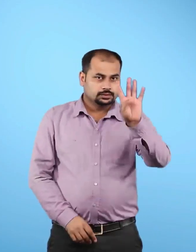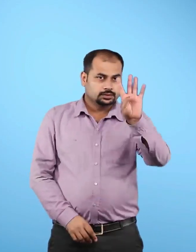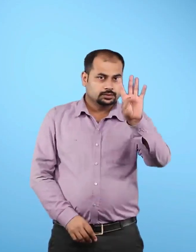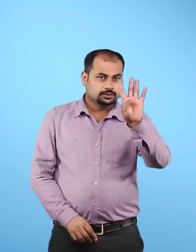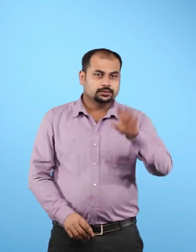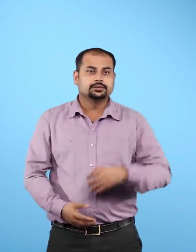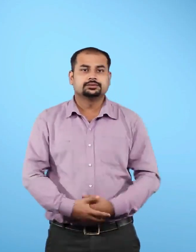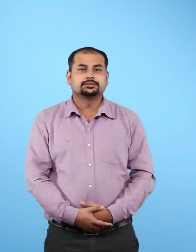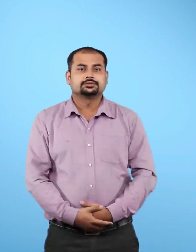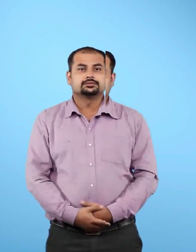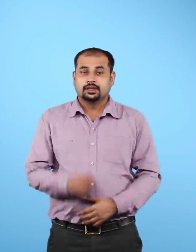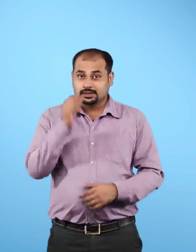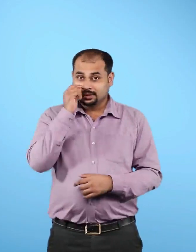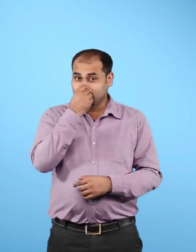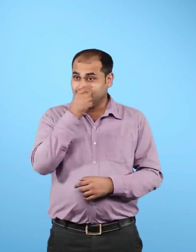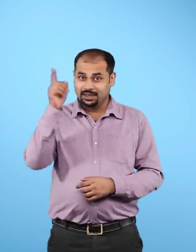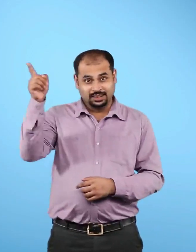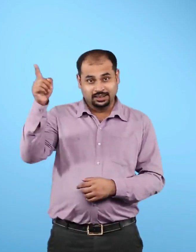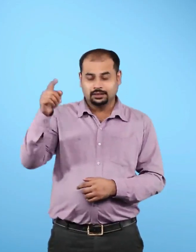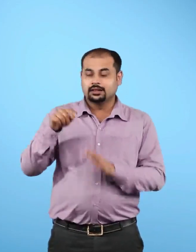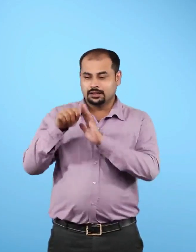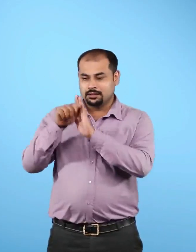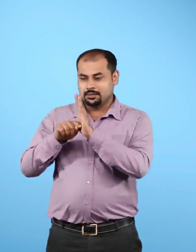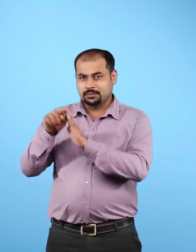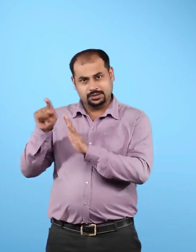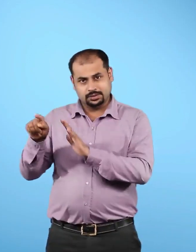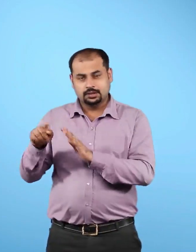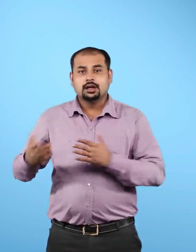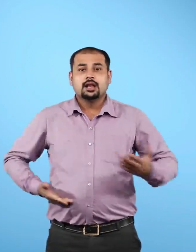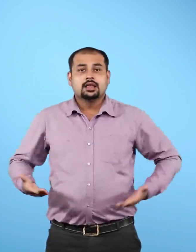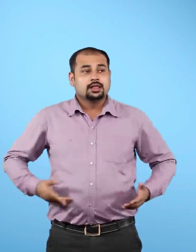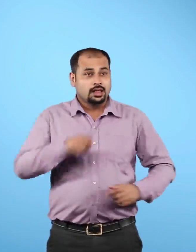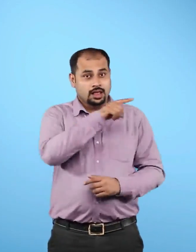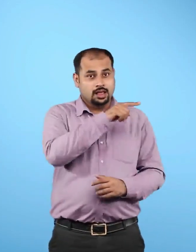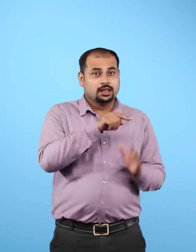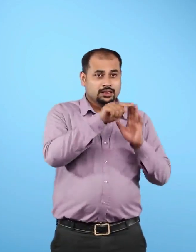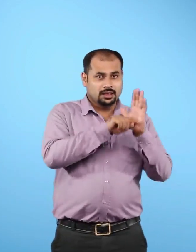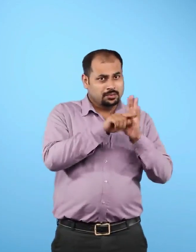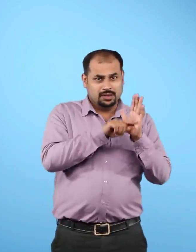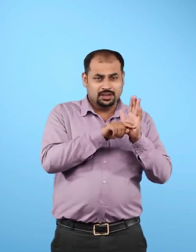4. How much lower is the temperature of Kolkata from that in